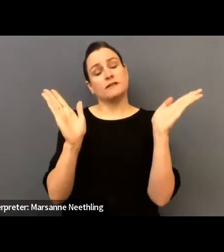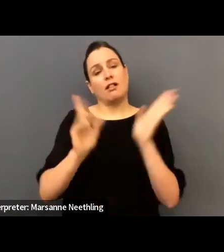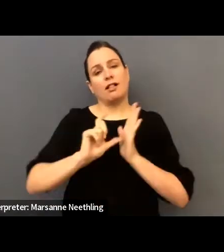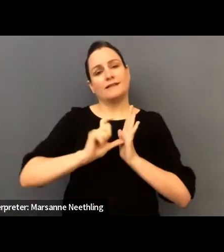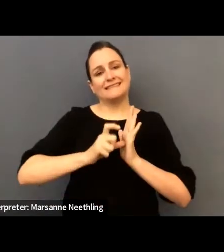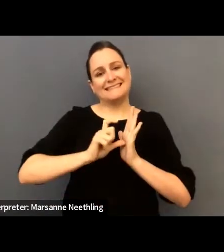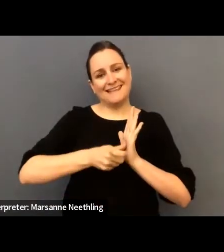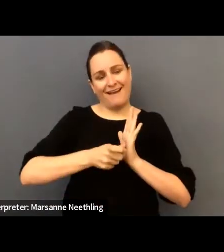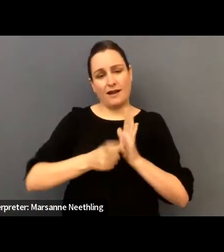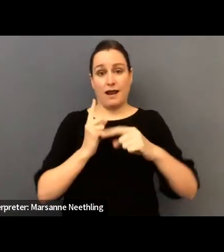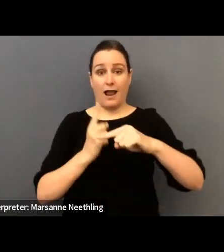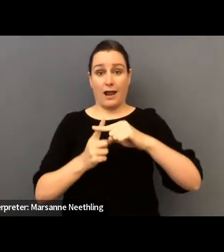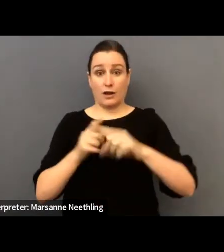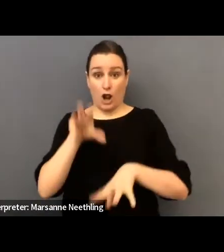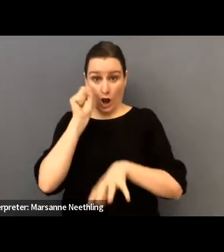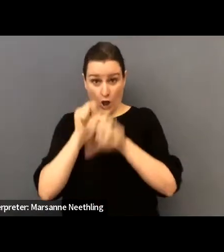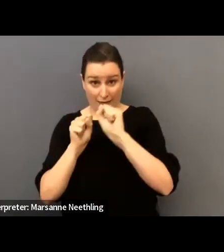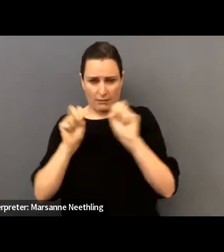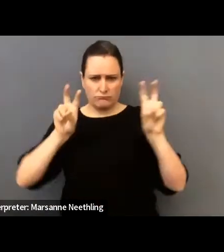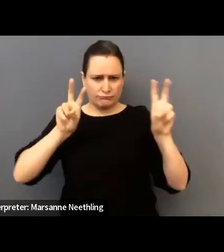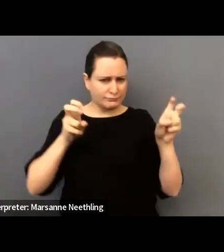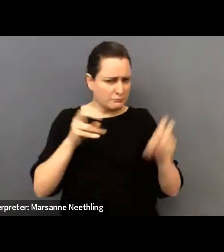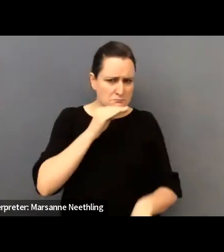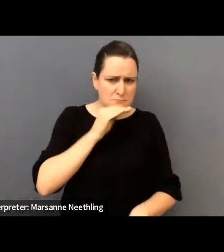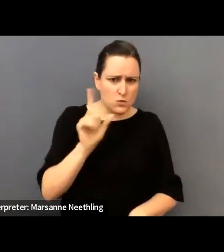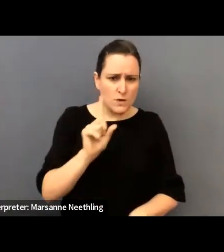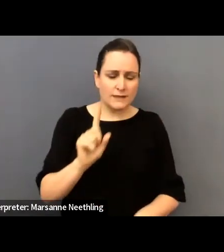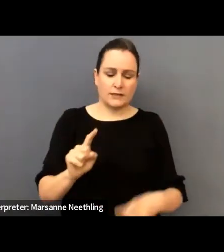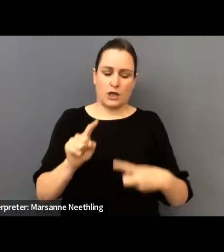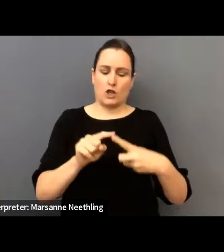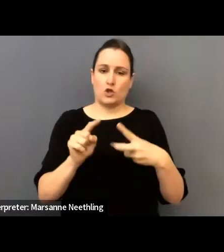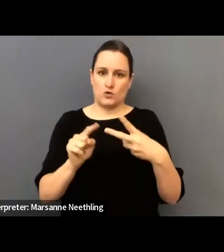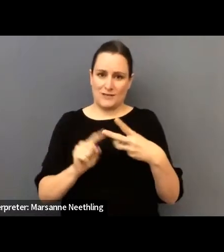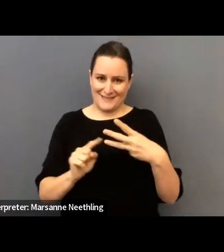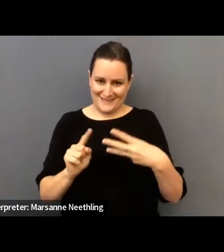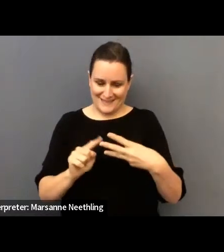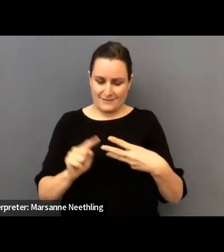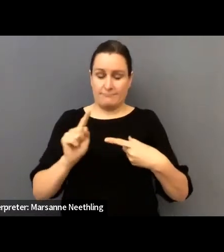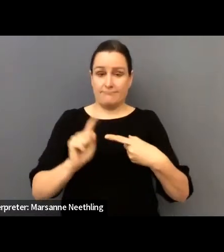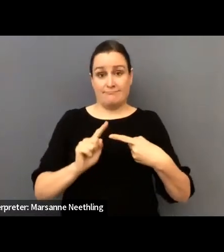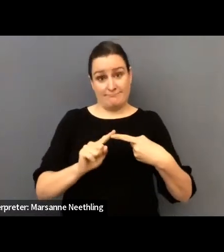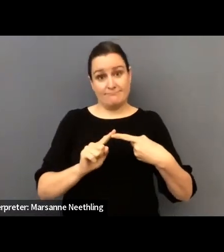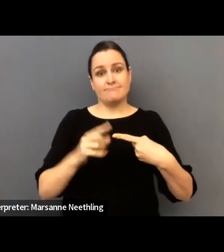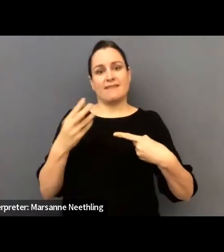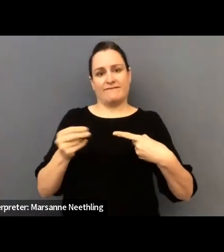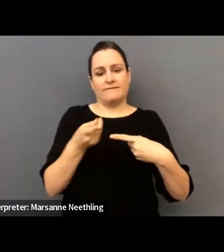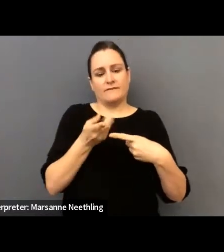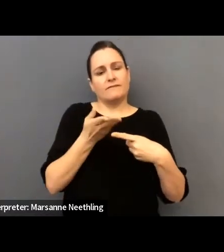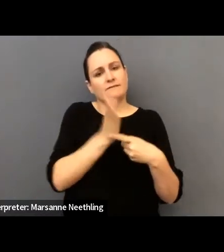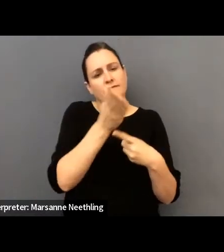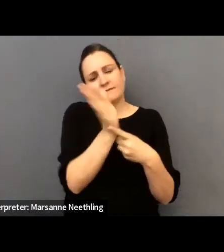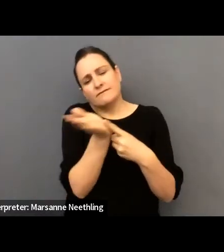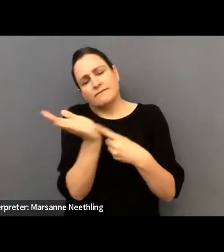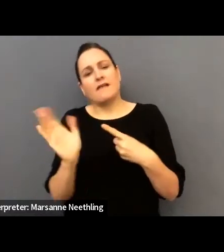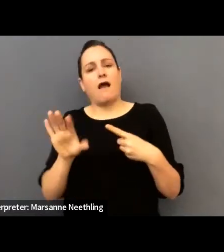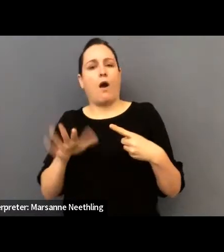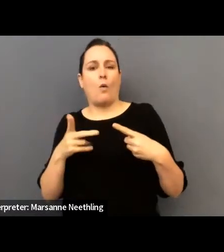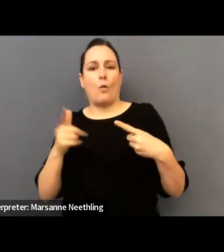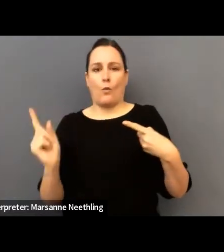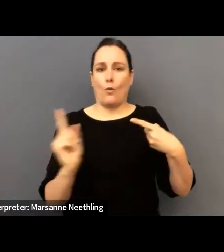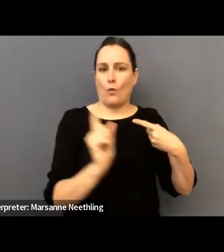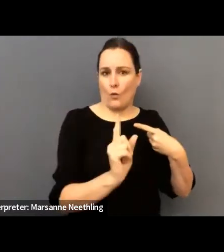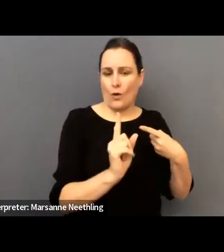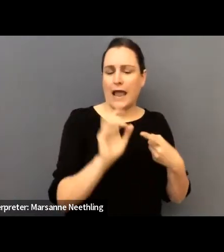into detail, speaks to providing multiple means of representation. It speaks to